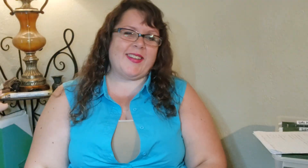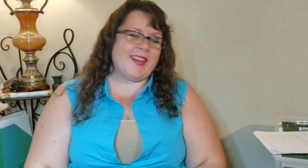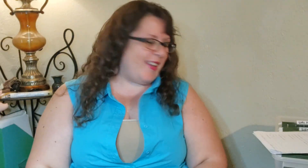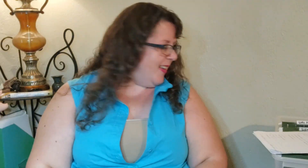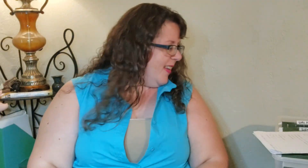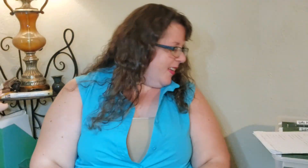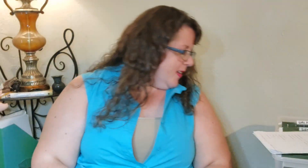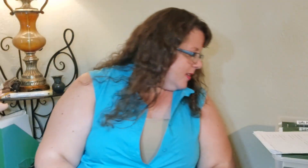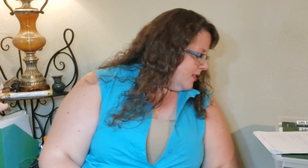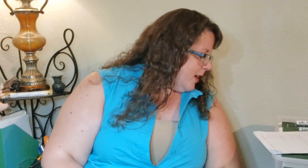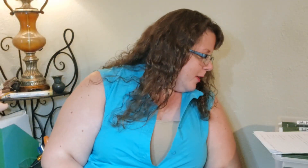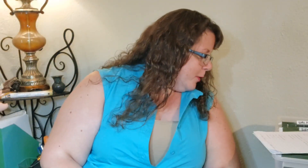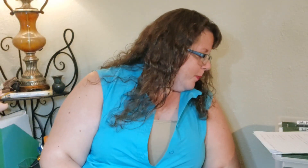Okay, so